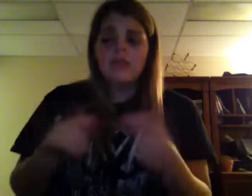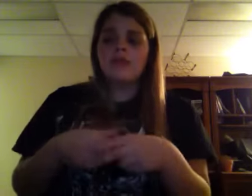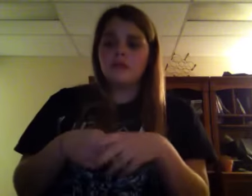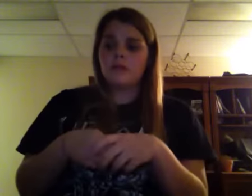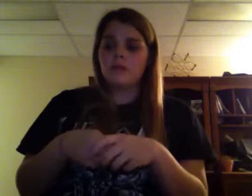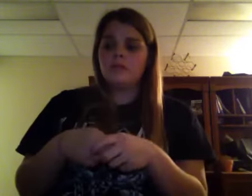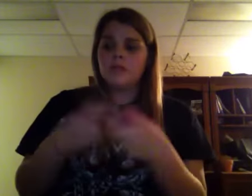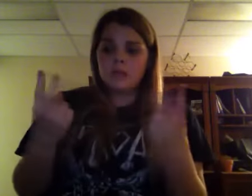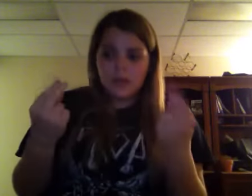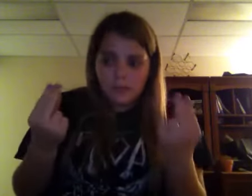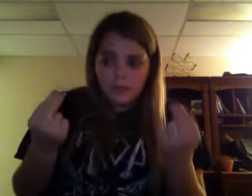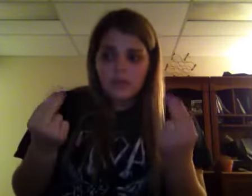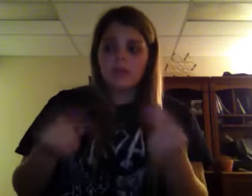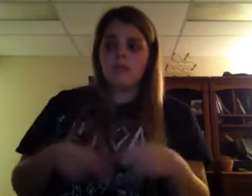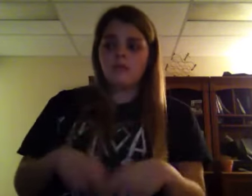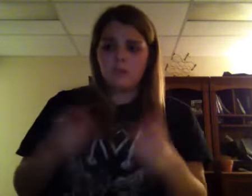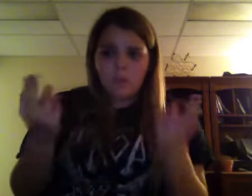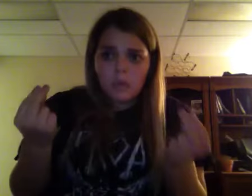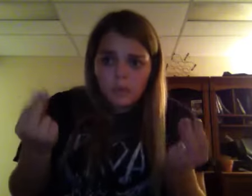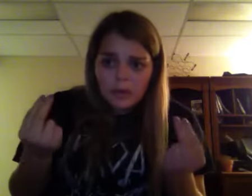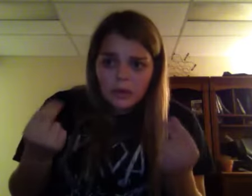so 2 times, what do?